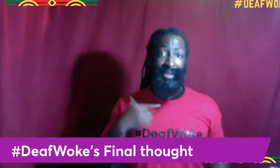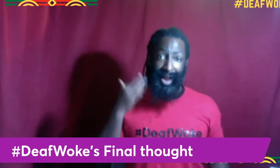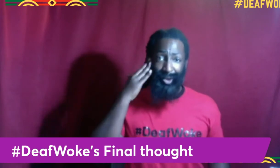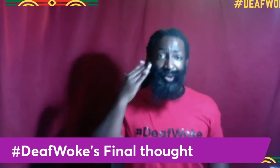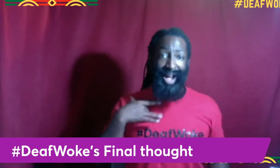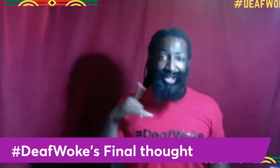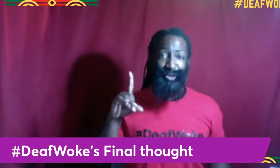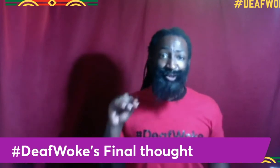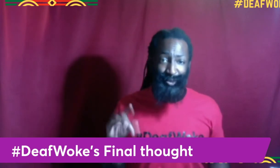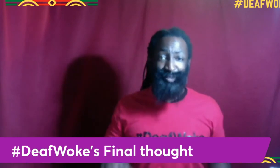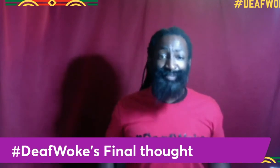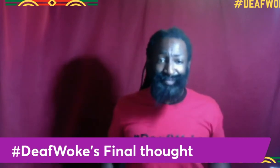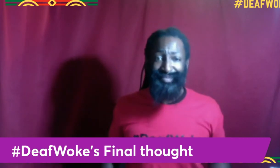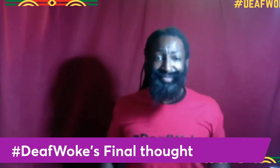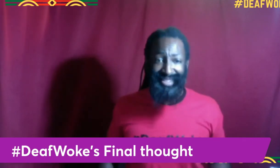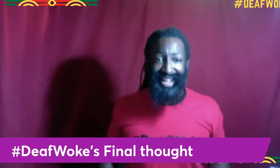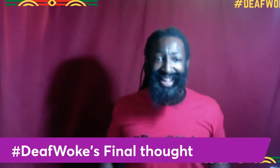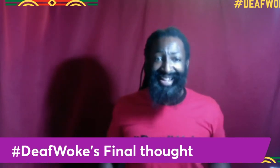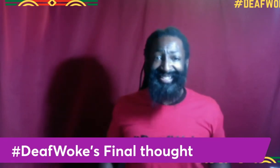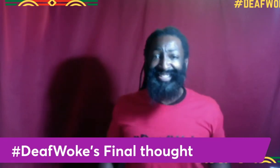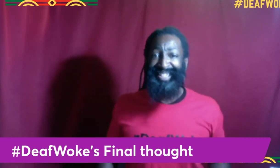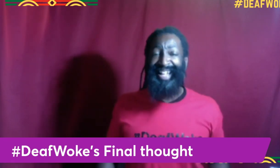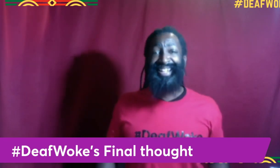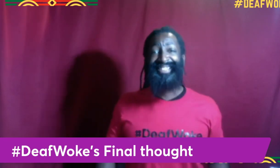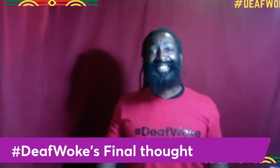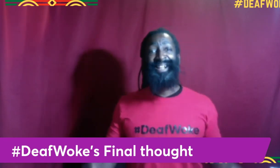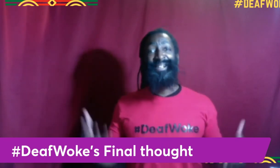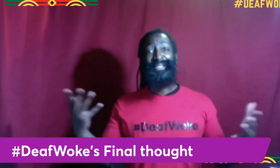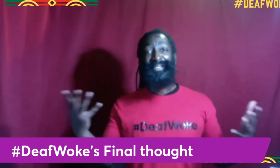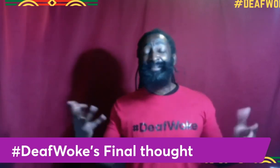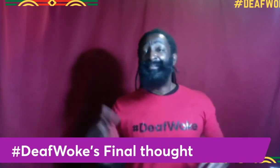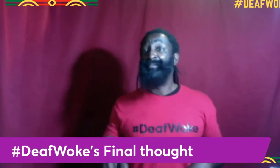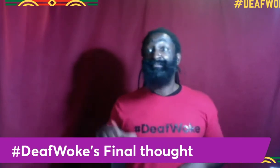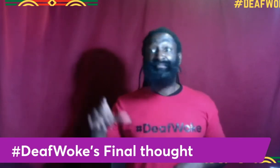today. I know I do.